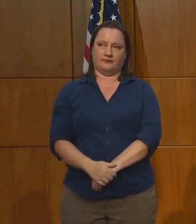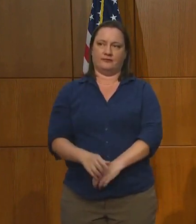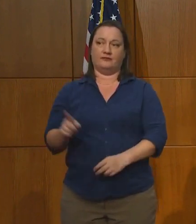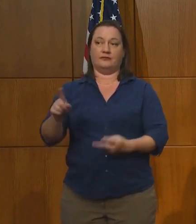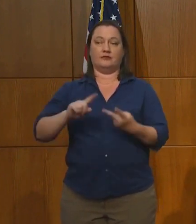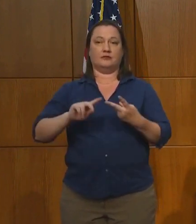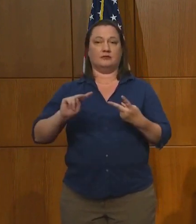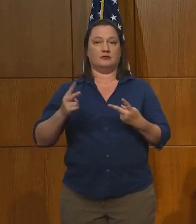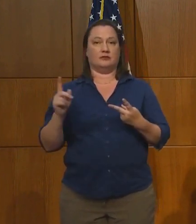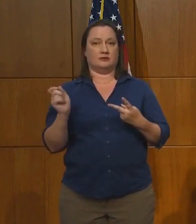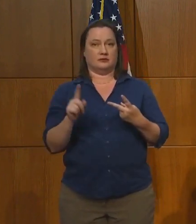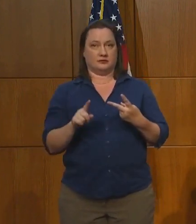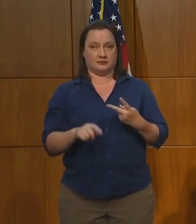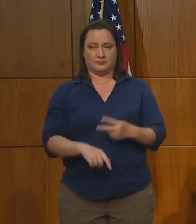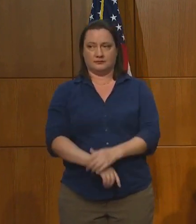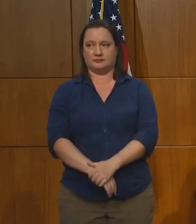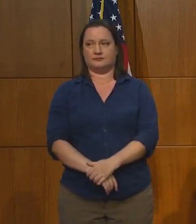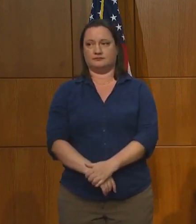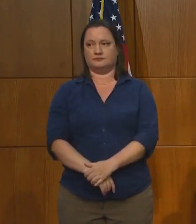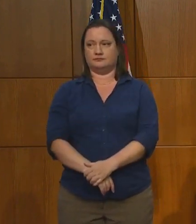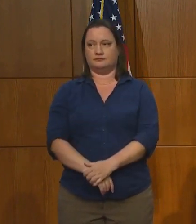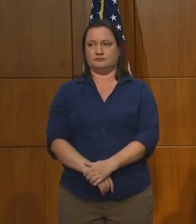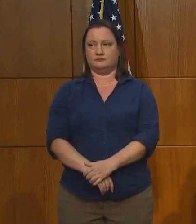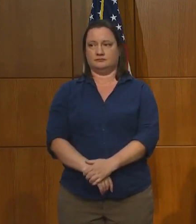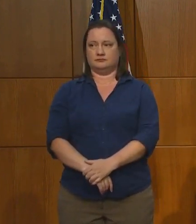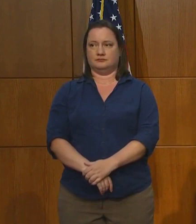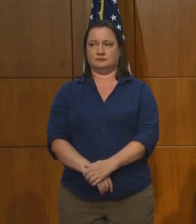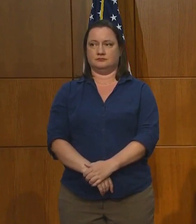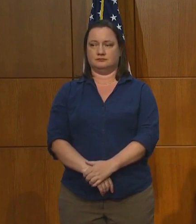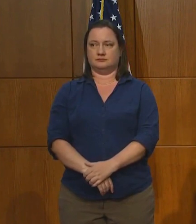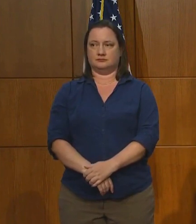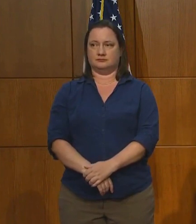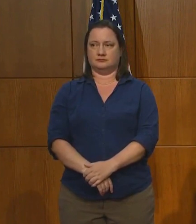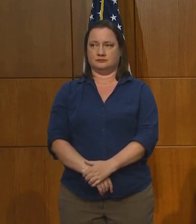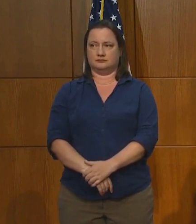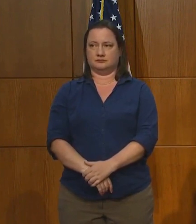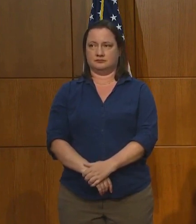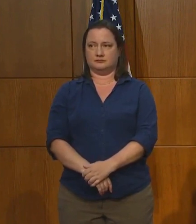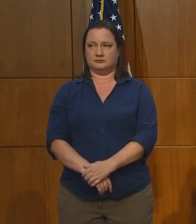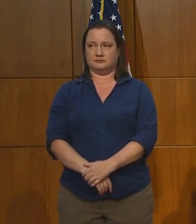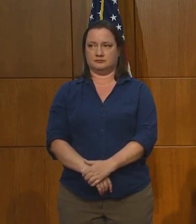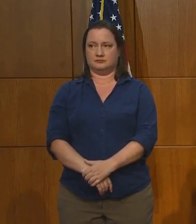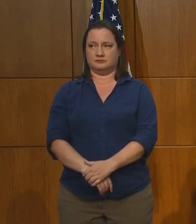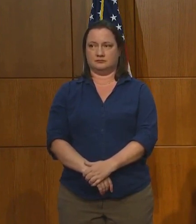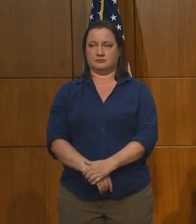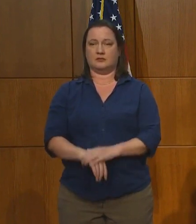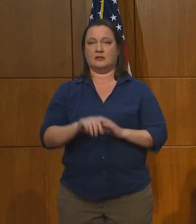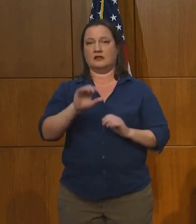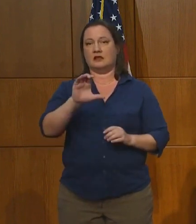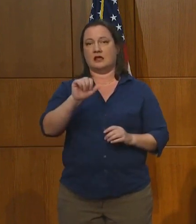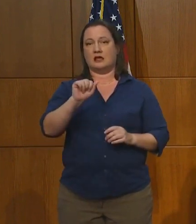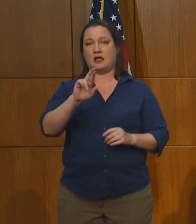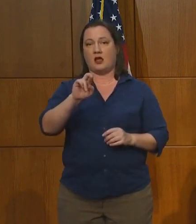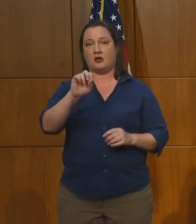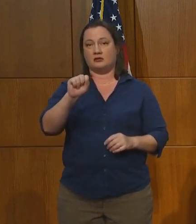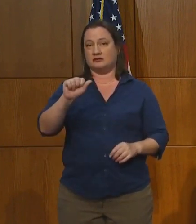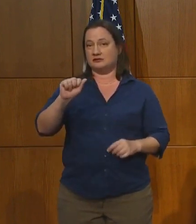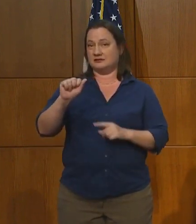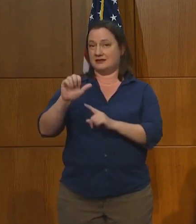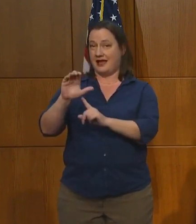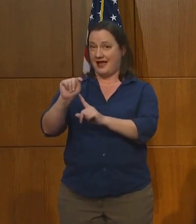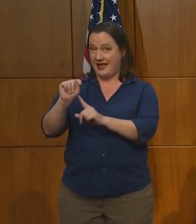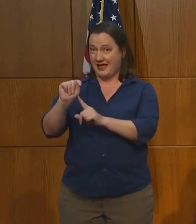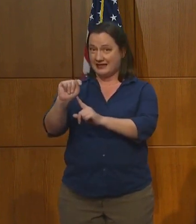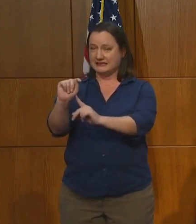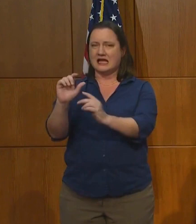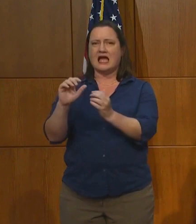last question is, how far down or how large is the reach of the CARES Act? Because there are people who